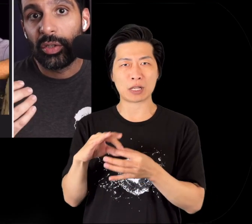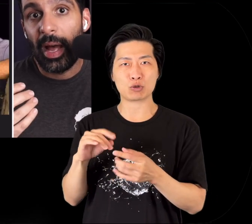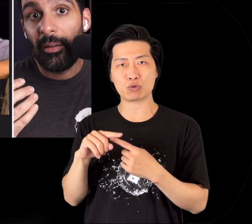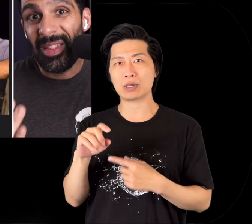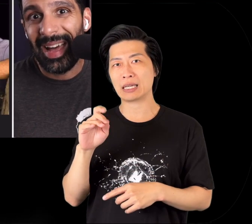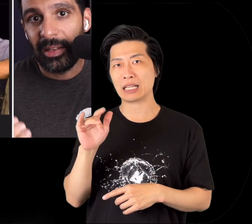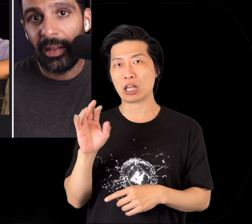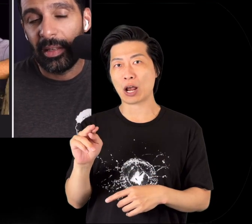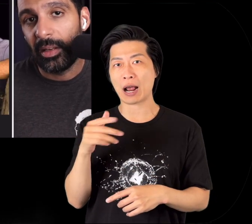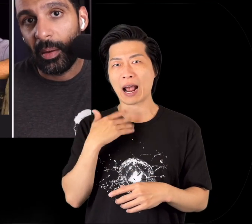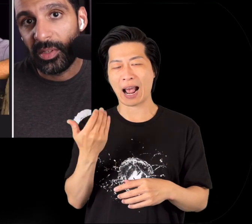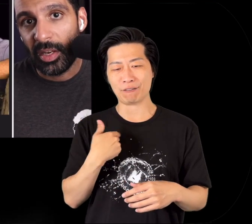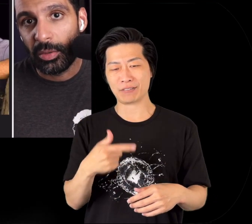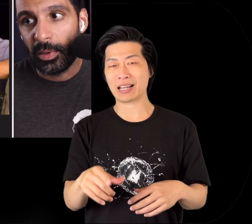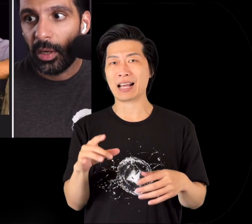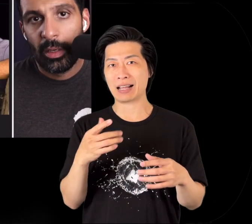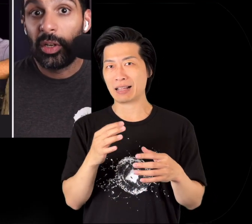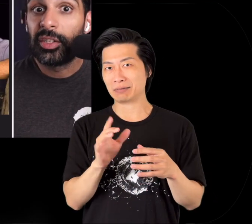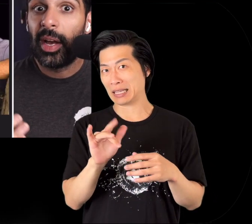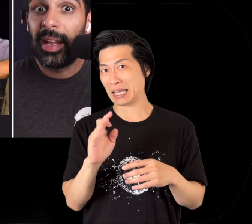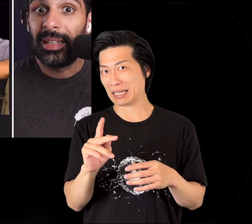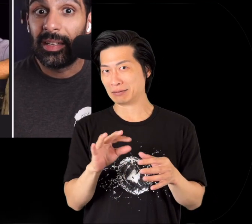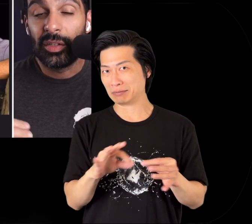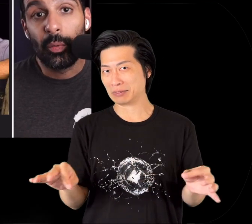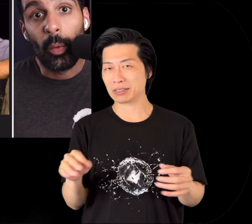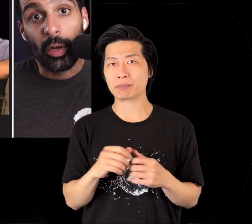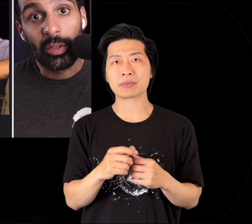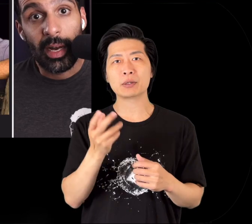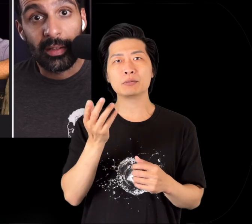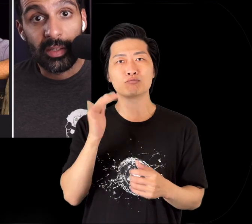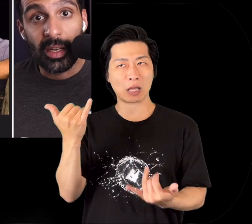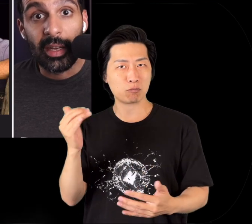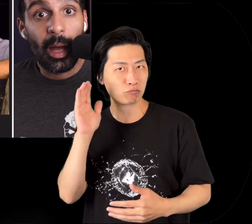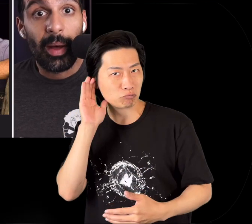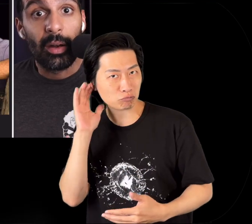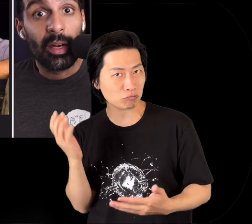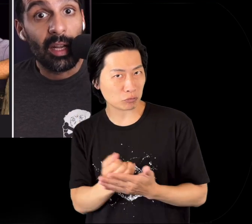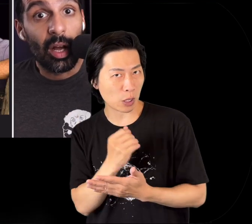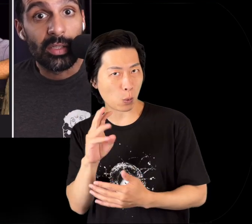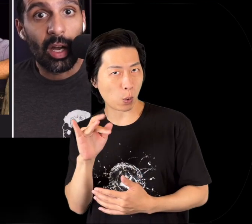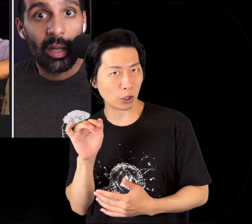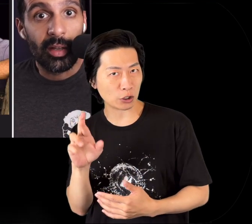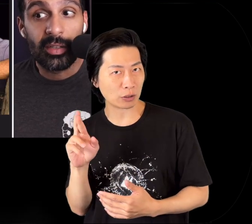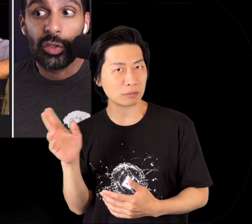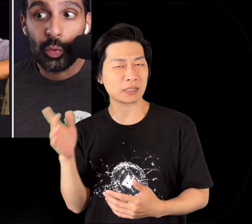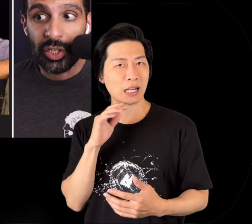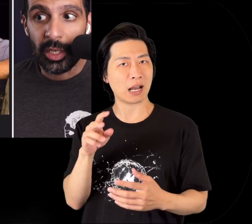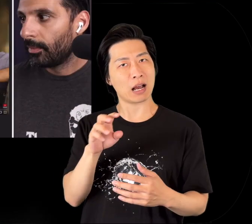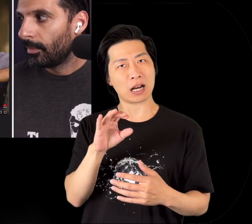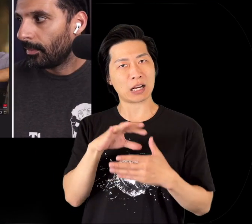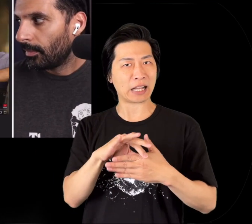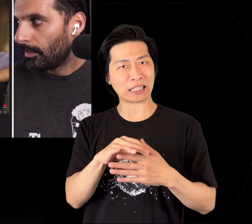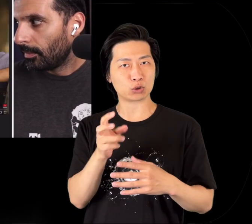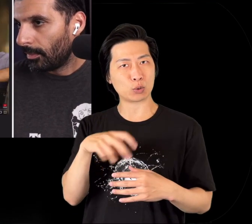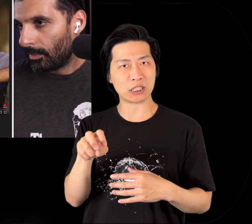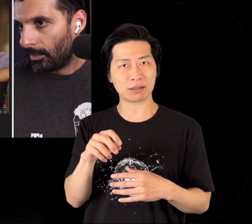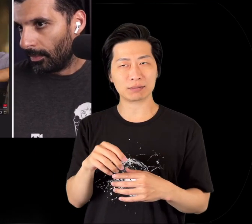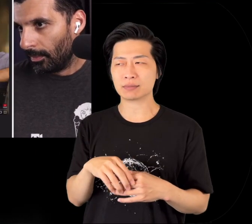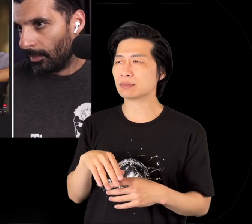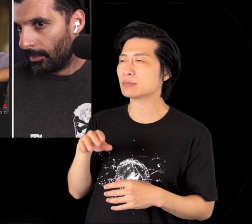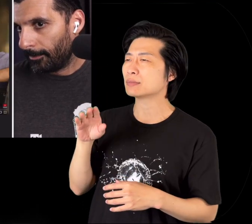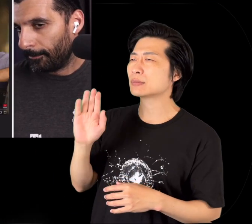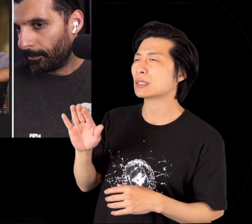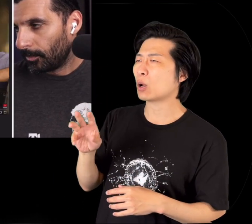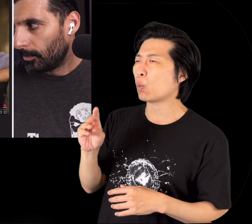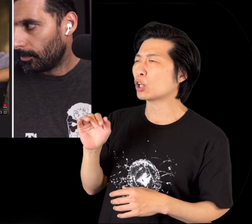make sure to have that linked in the comment section below. So let's go ahead and listen to what Walter had to say about Elon's context switching. I got a question,